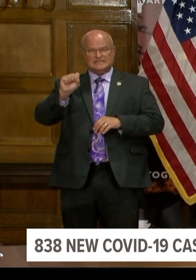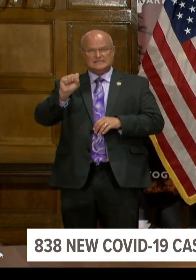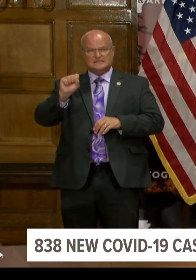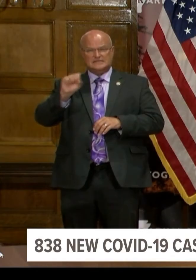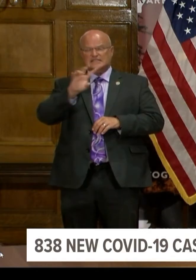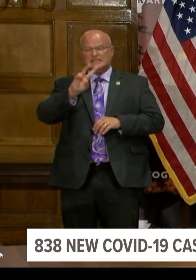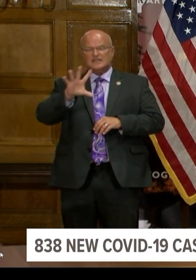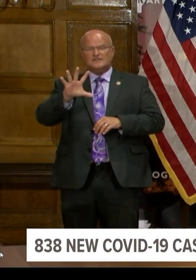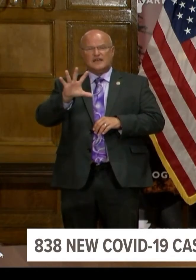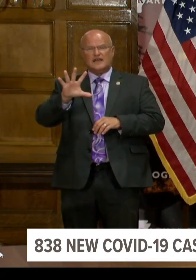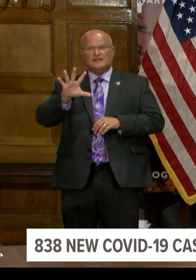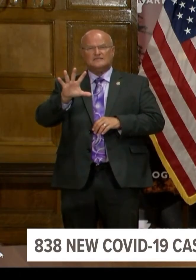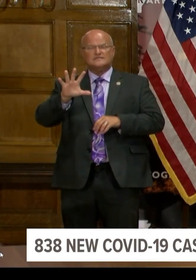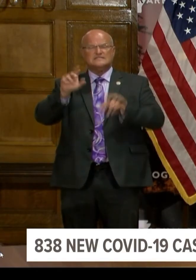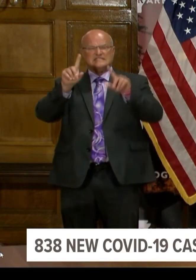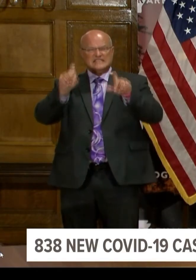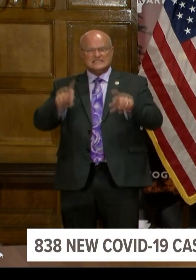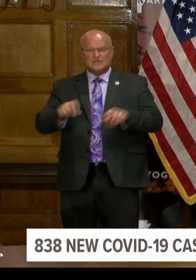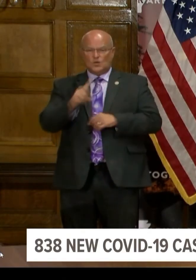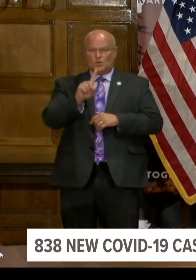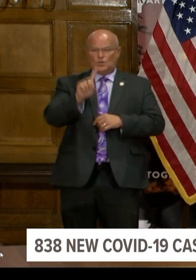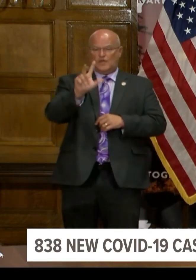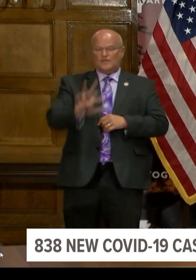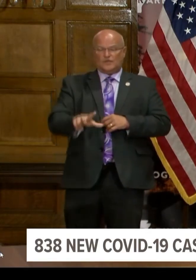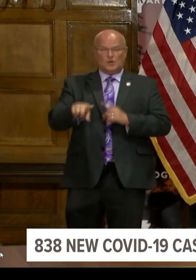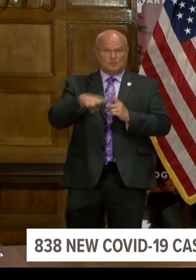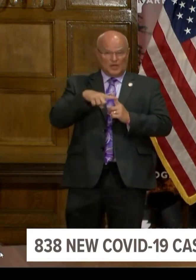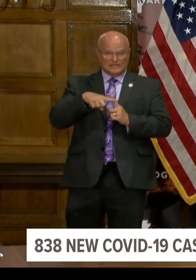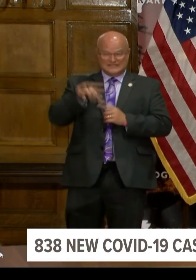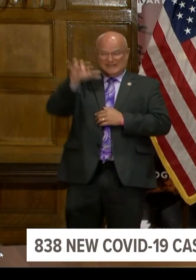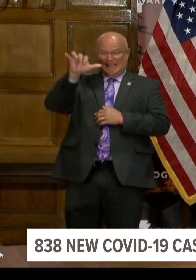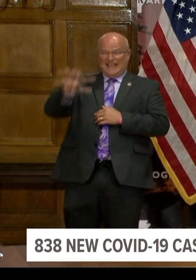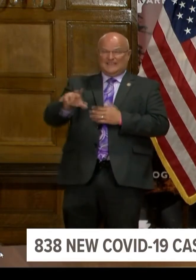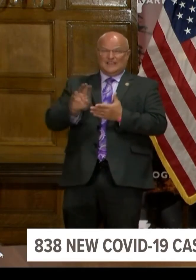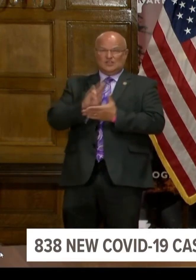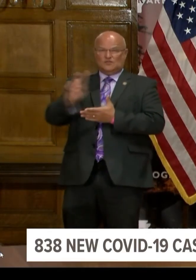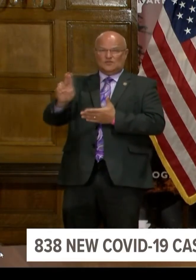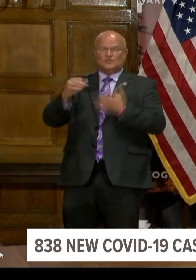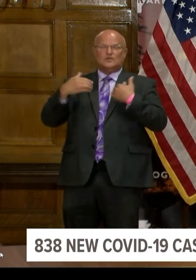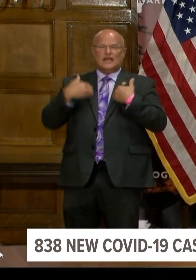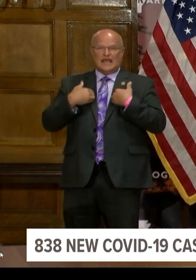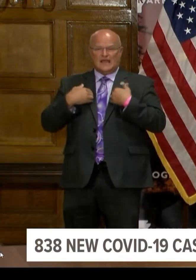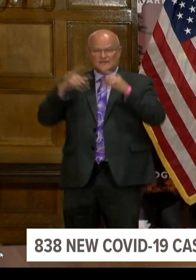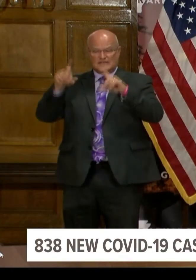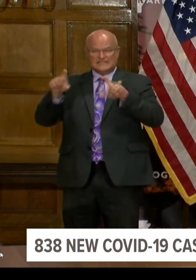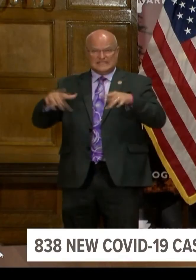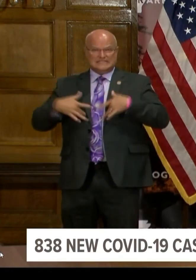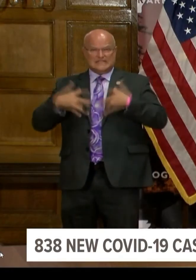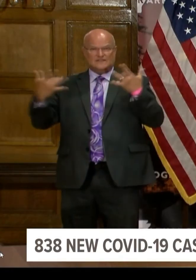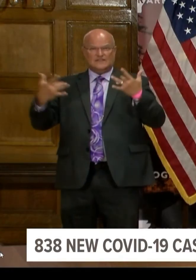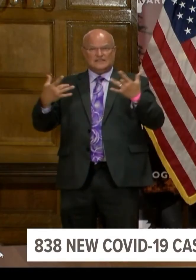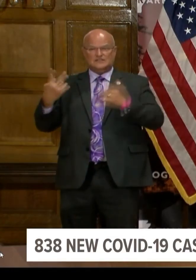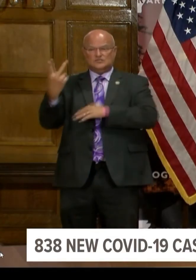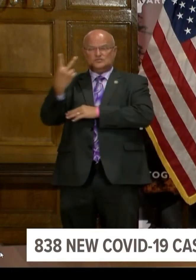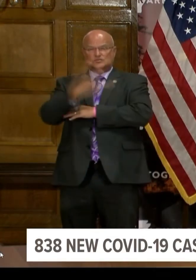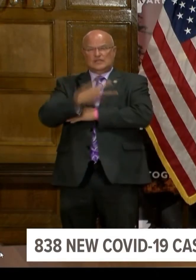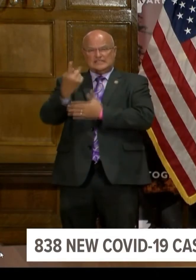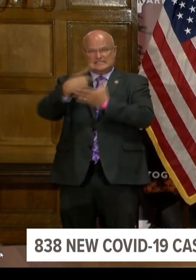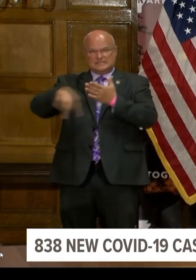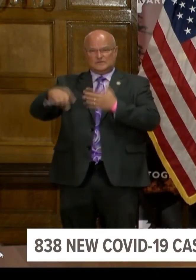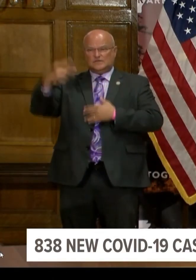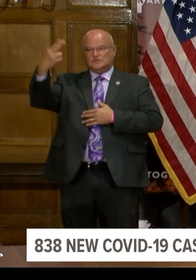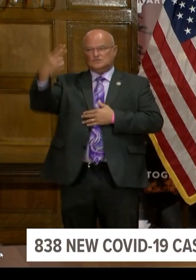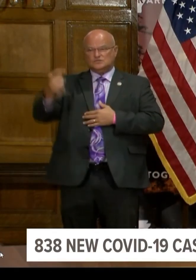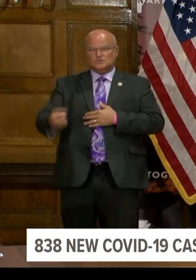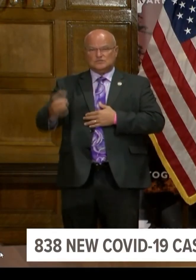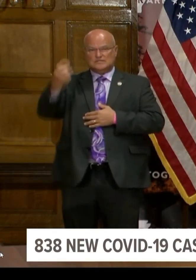tested. 1/3 of them turned out to be positive, and it's that university that we're going to be having a testing event on 2 days next week, Tuesdays and